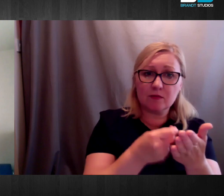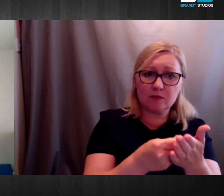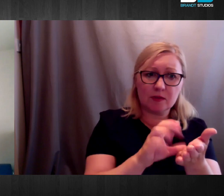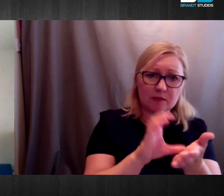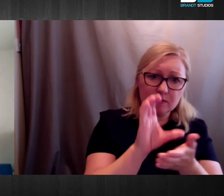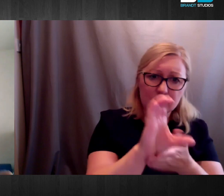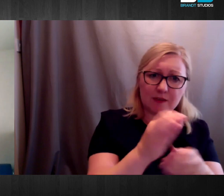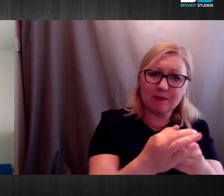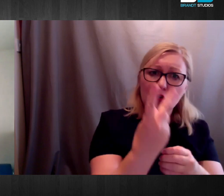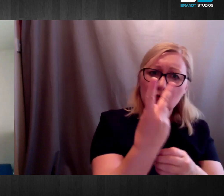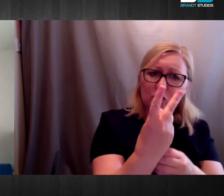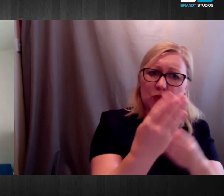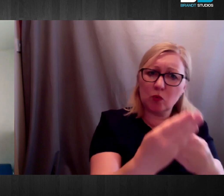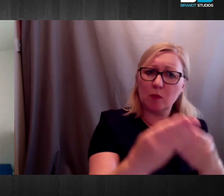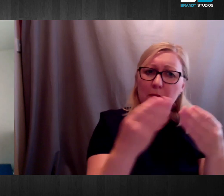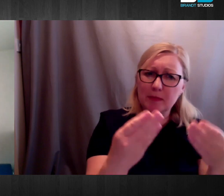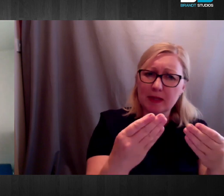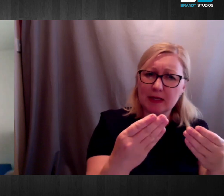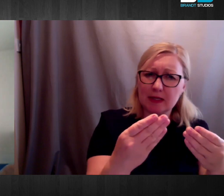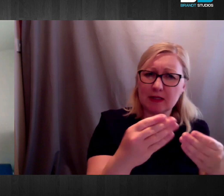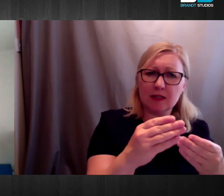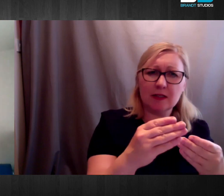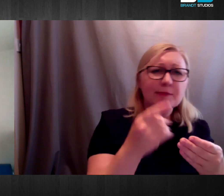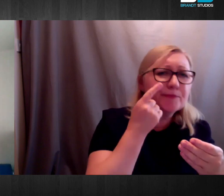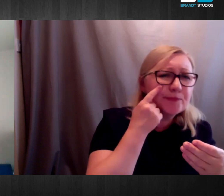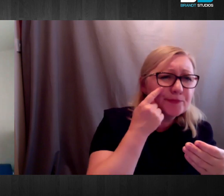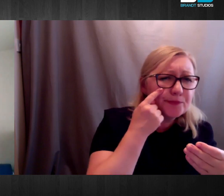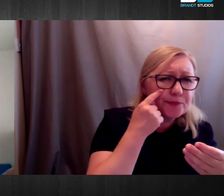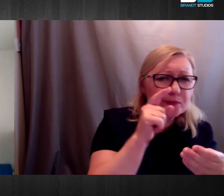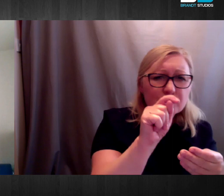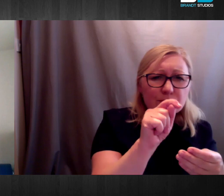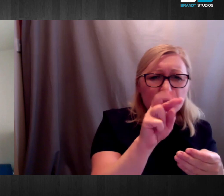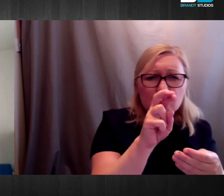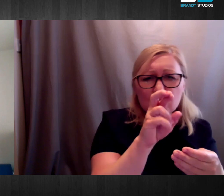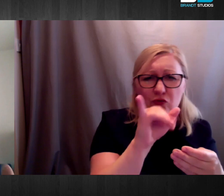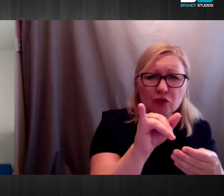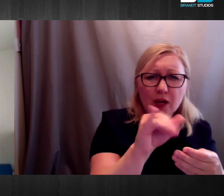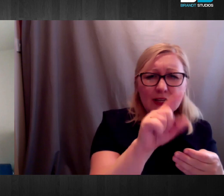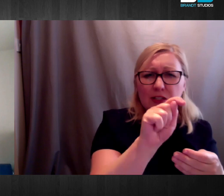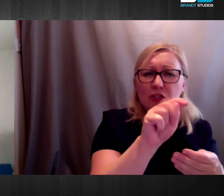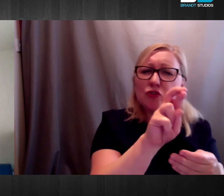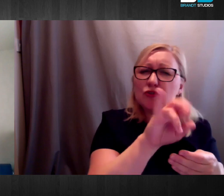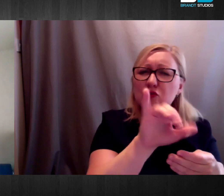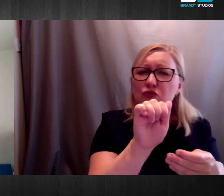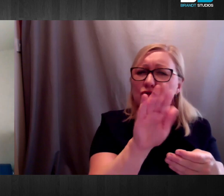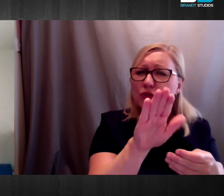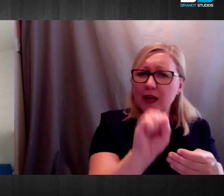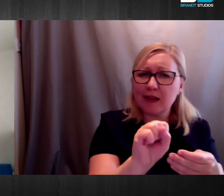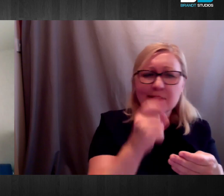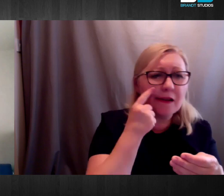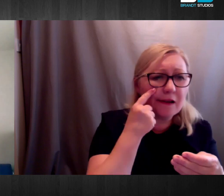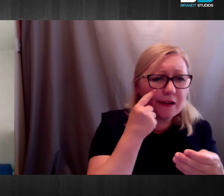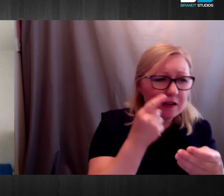is participating in global trials that are of a scale that will allow to actually give the answer to the